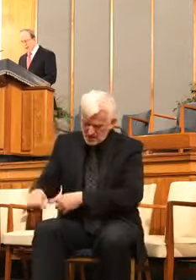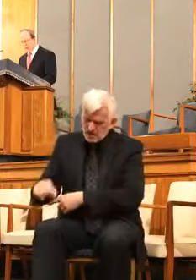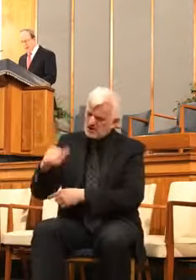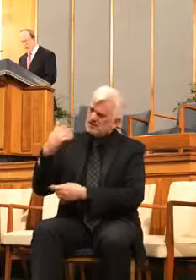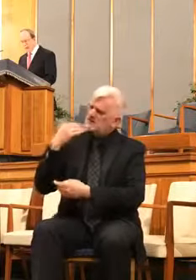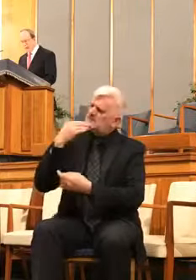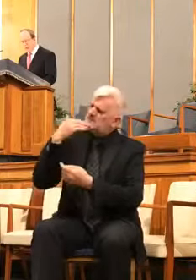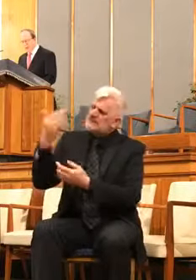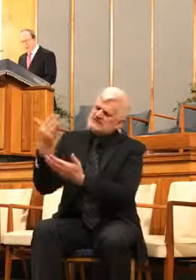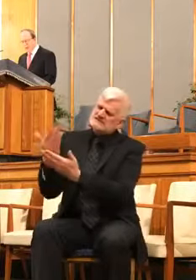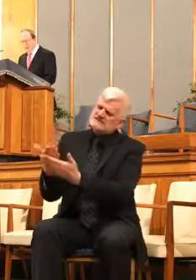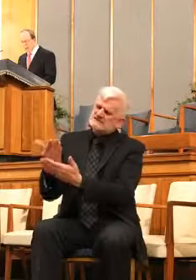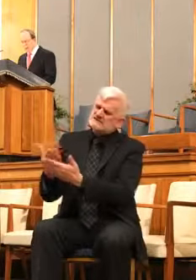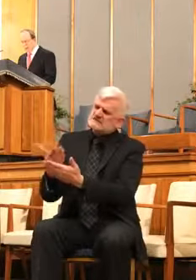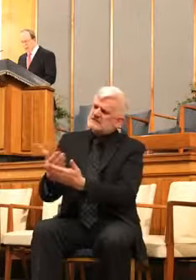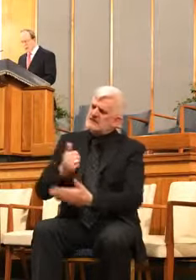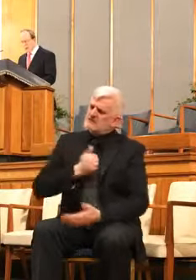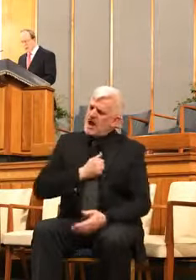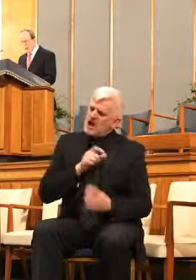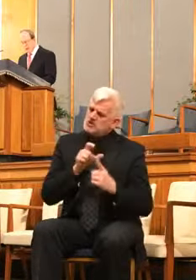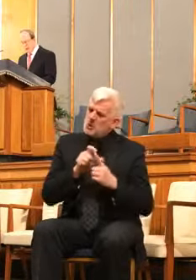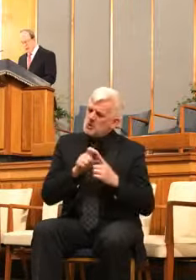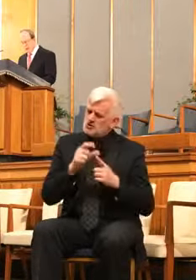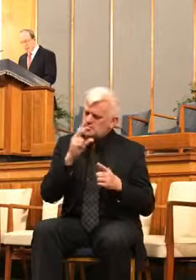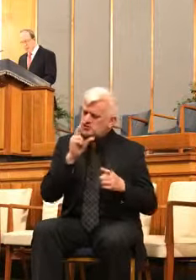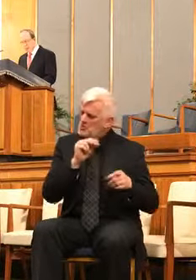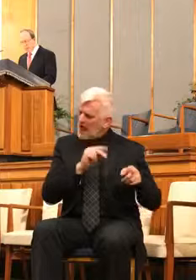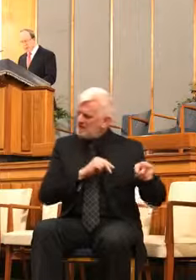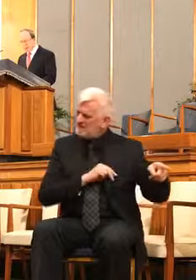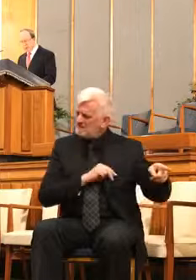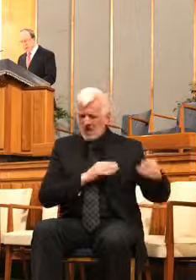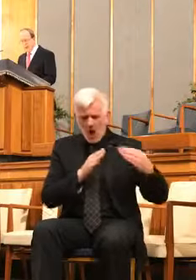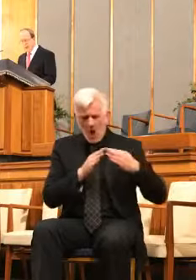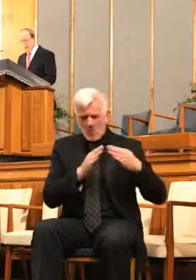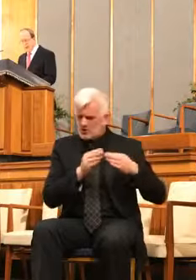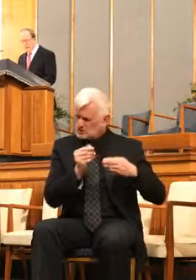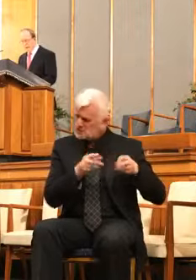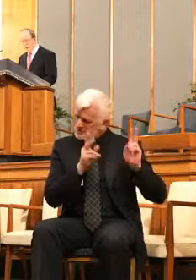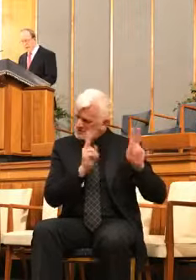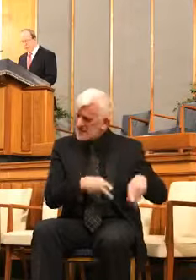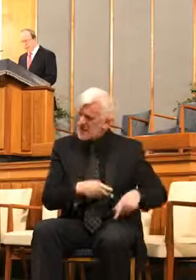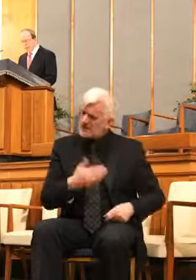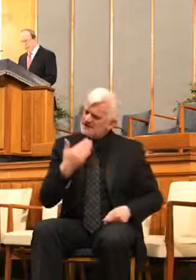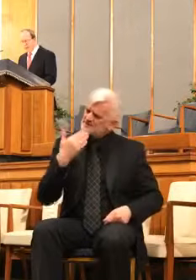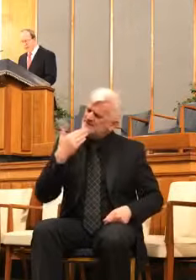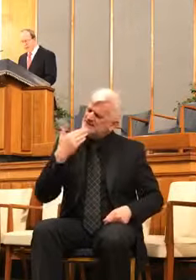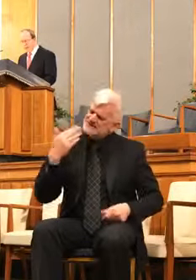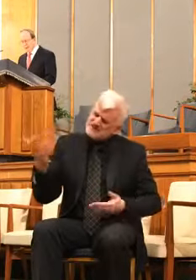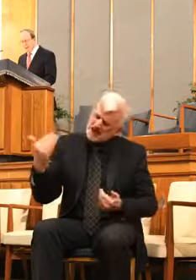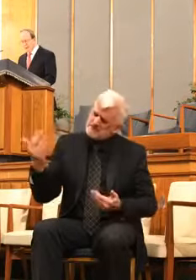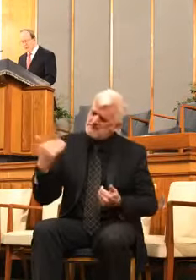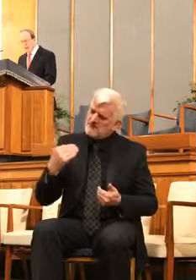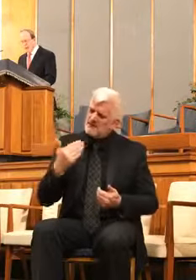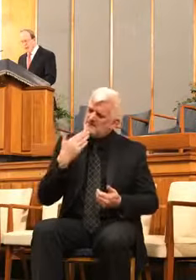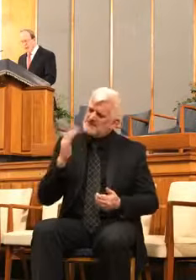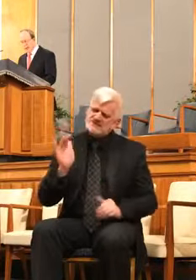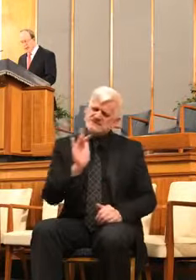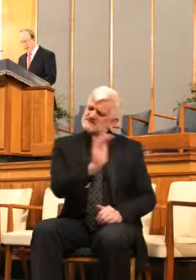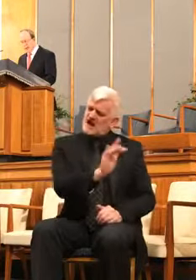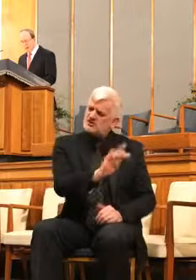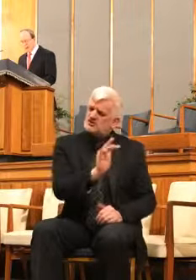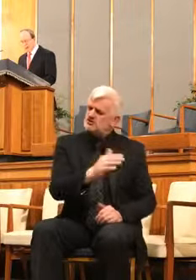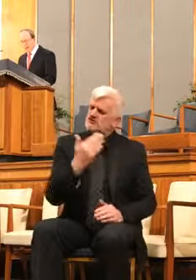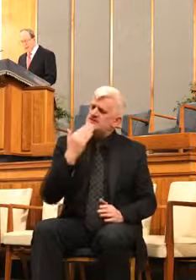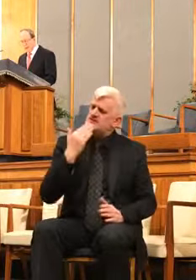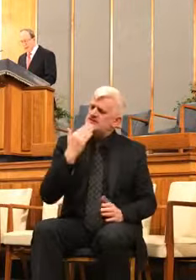greatly, saying, My little daughter lieth at the point of death. I pray thee, come and lay thy